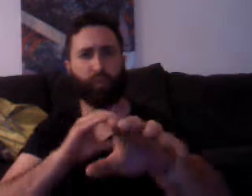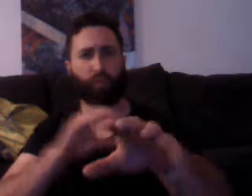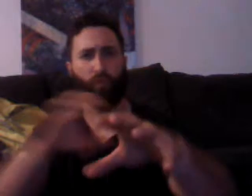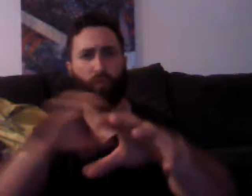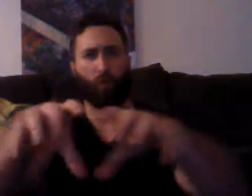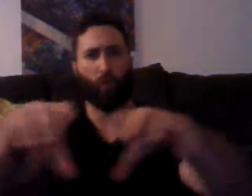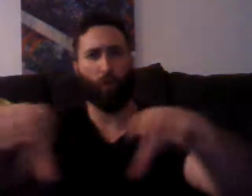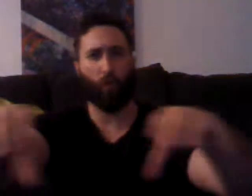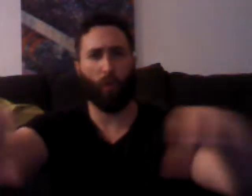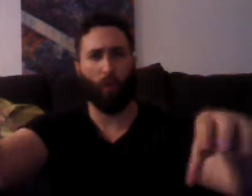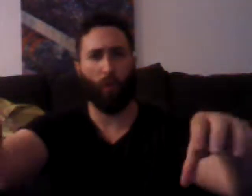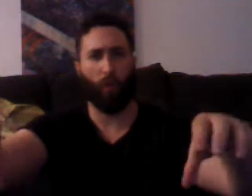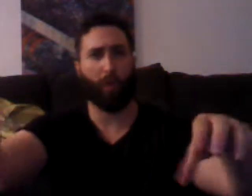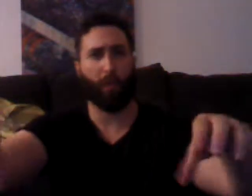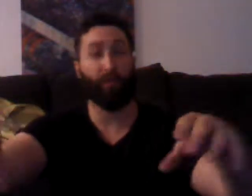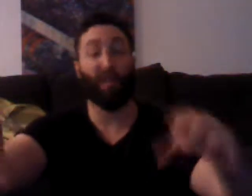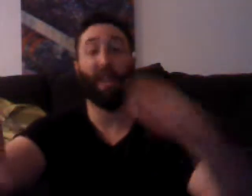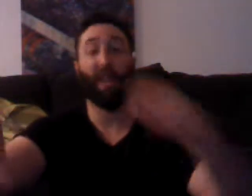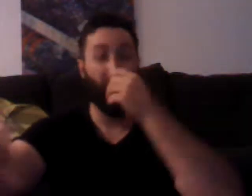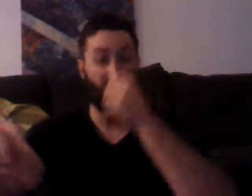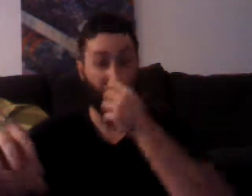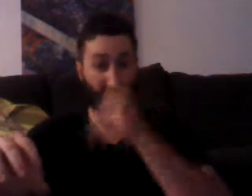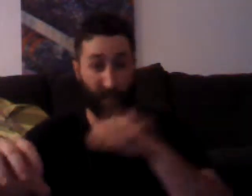Long rolls of cellulose tubing are loaded into the stuffing machine.